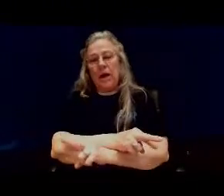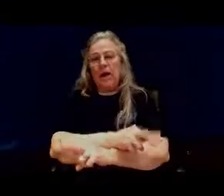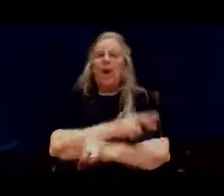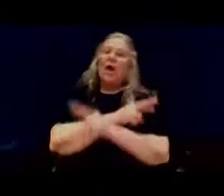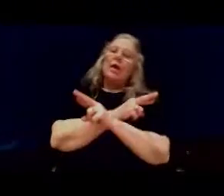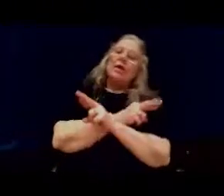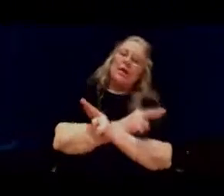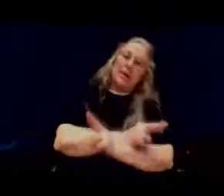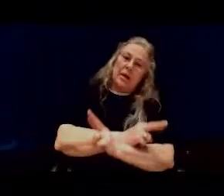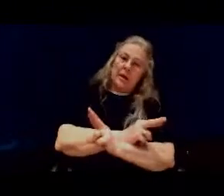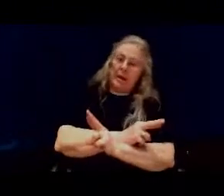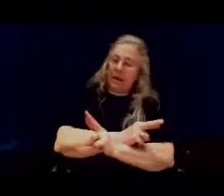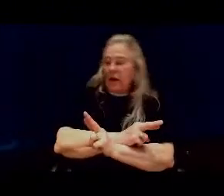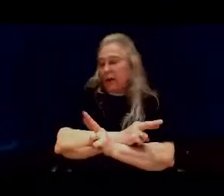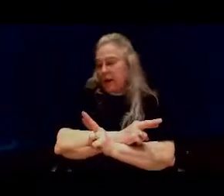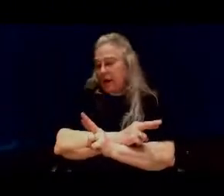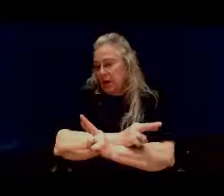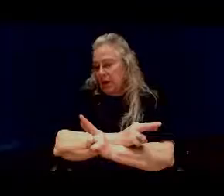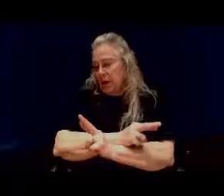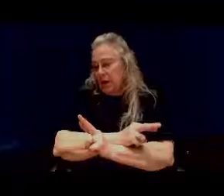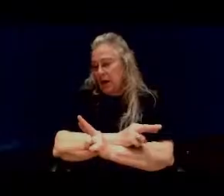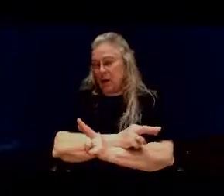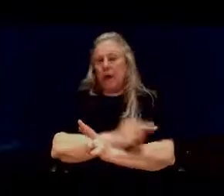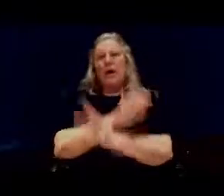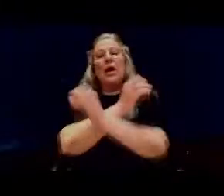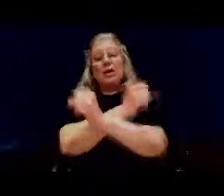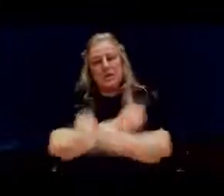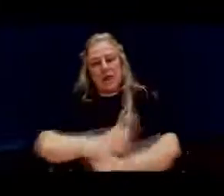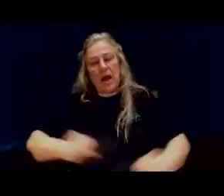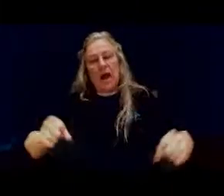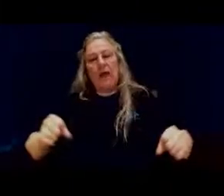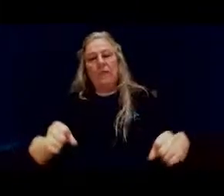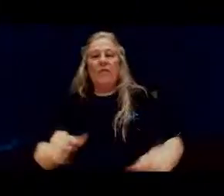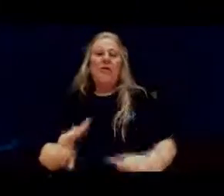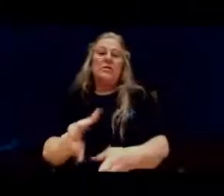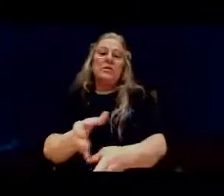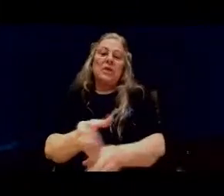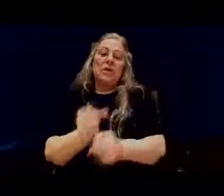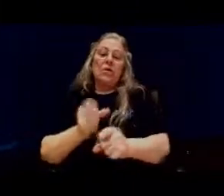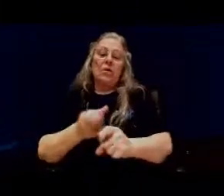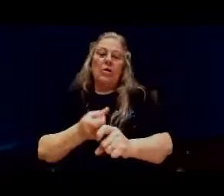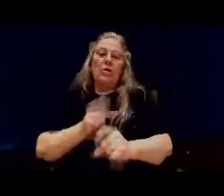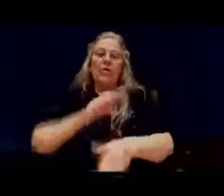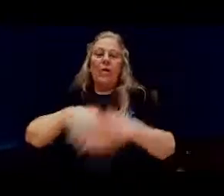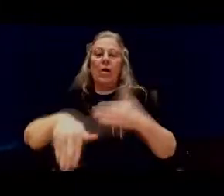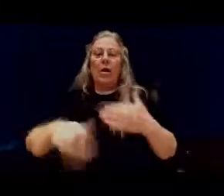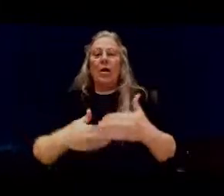Leaning, leaning, safe and secure from